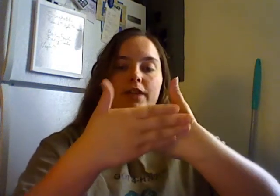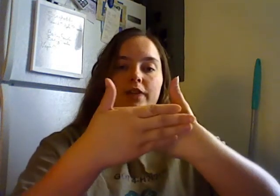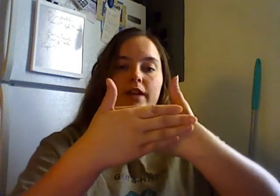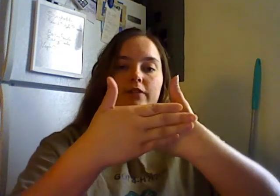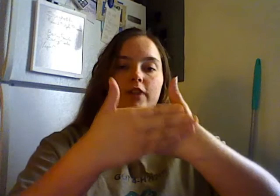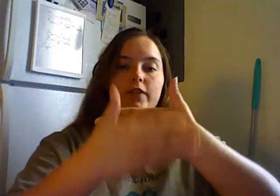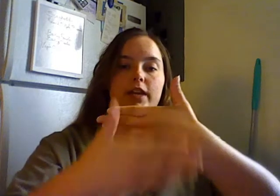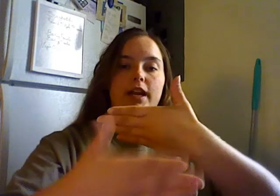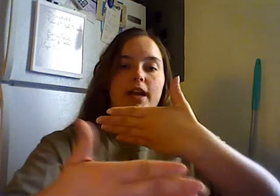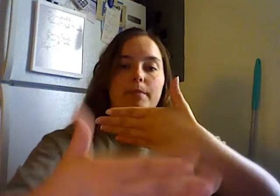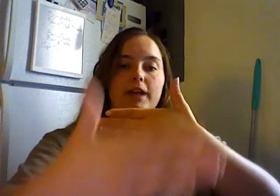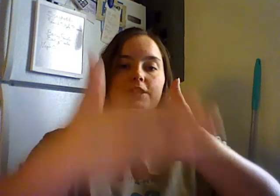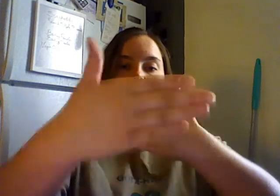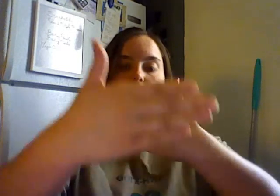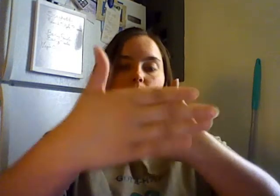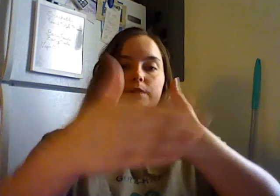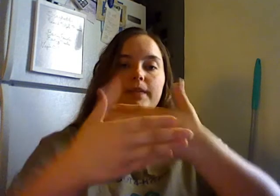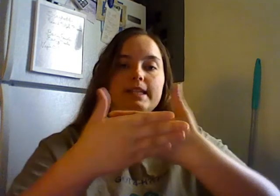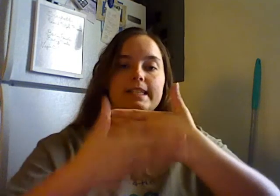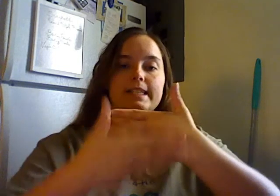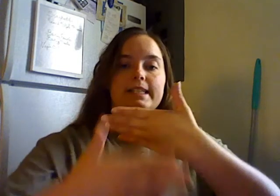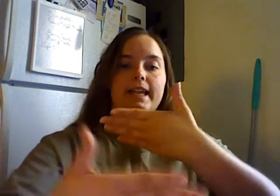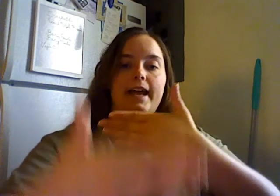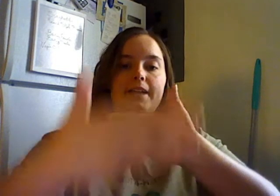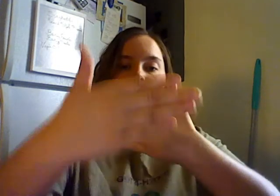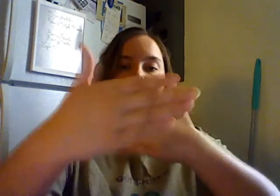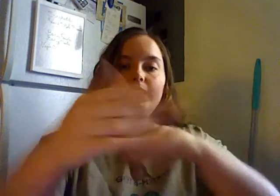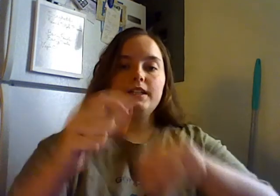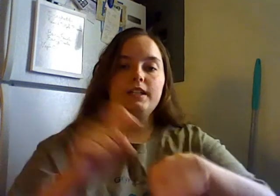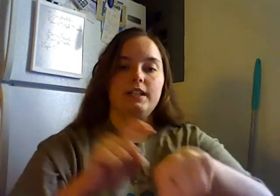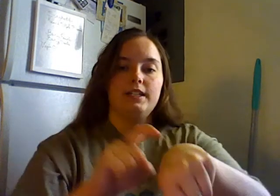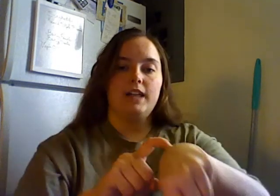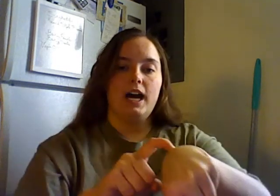hand in front of it, and bounce it forward, because this is the next time,